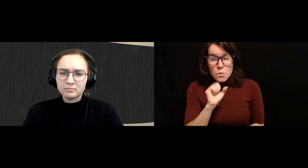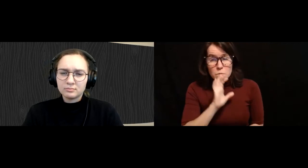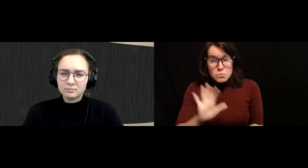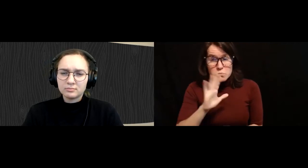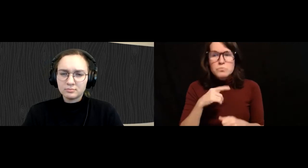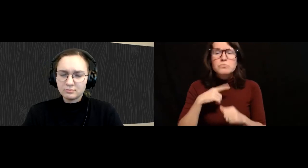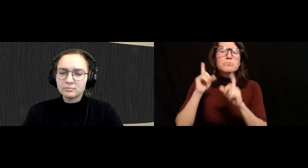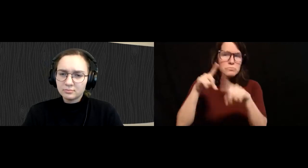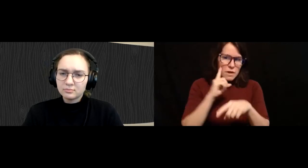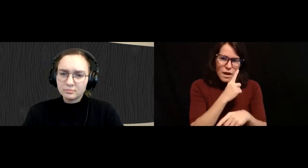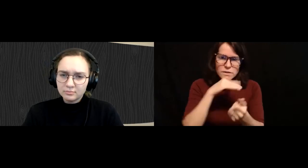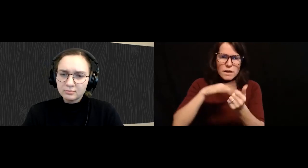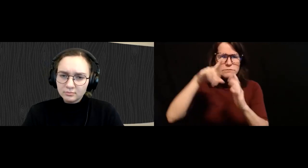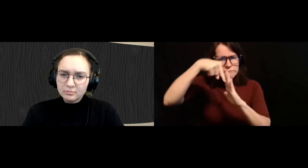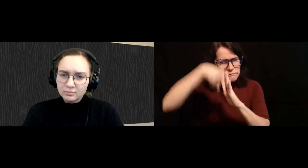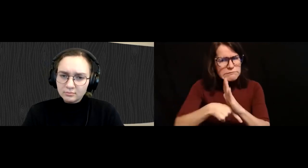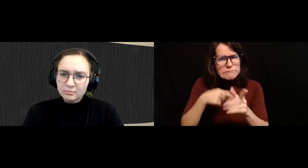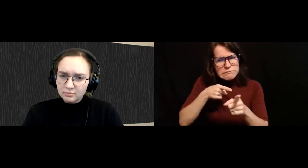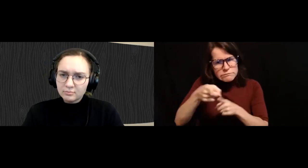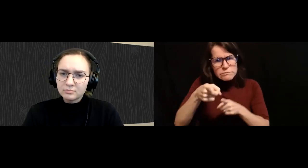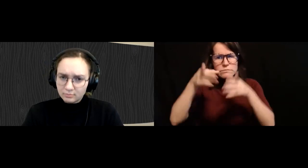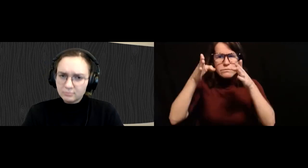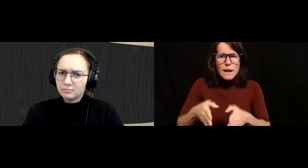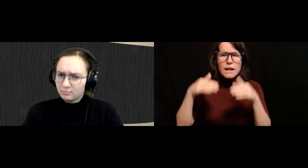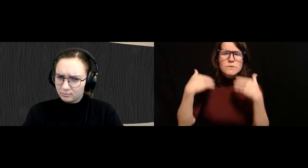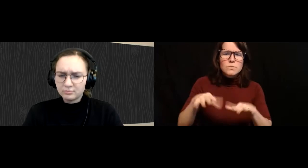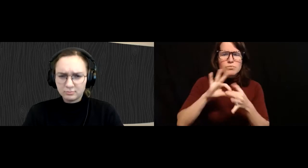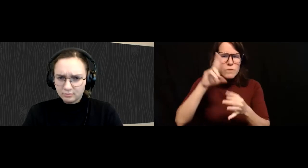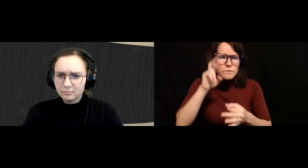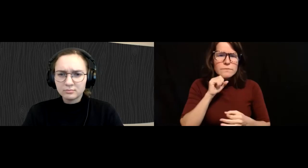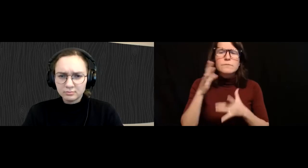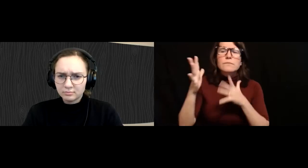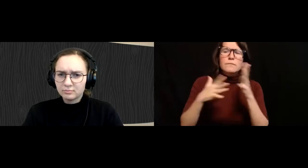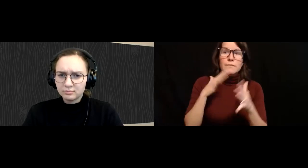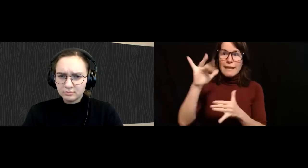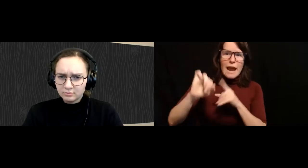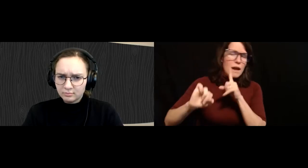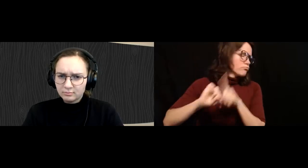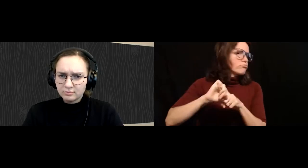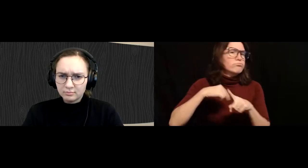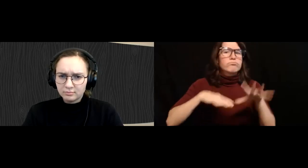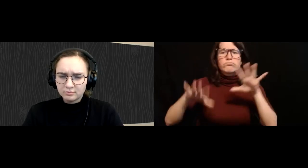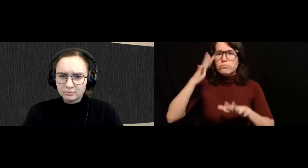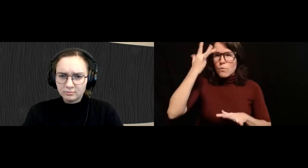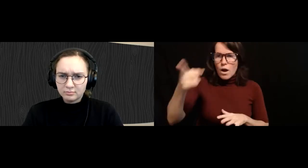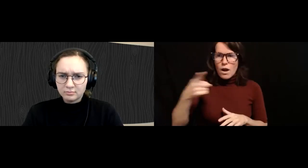me until I was a teenager. So when I went to the eye doctor, they did some extensive testing on me.